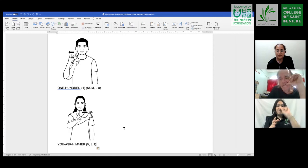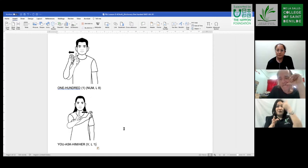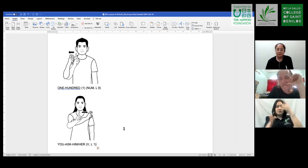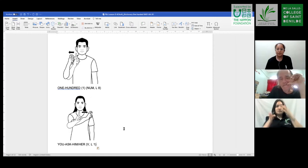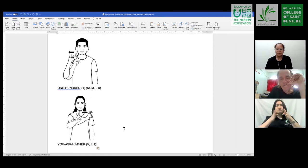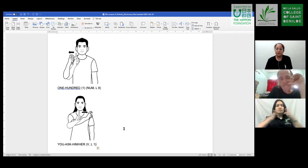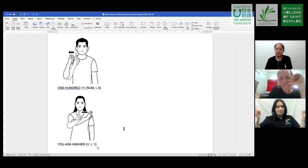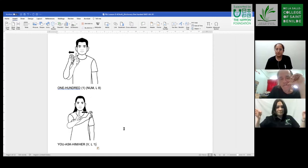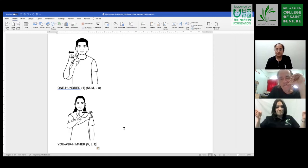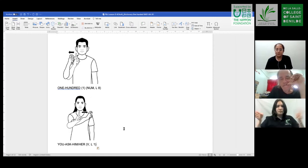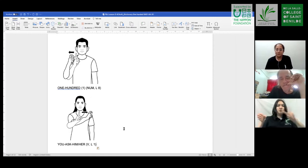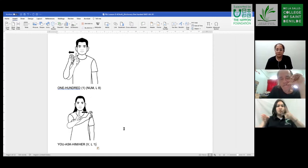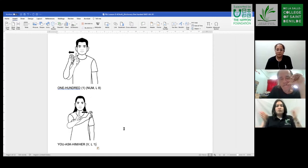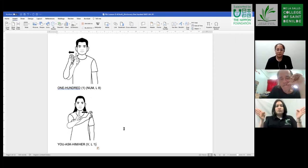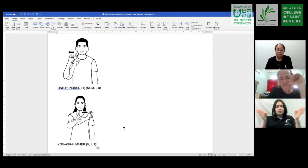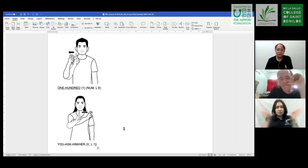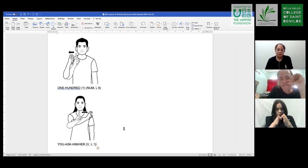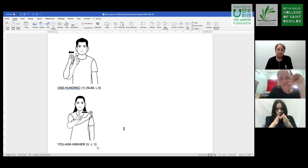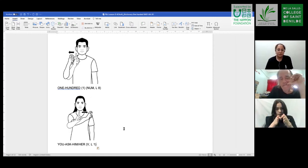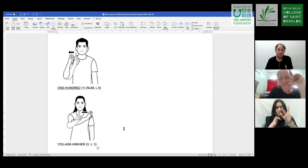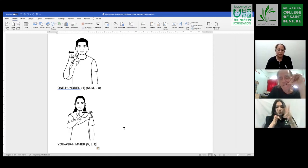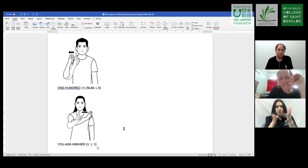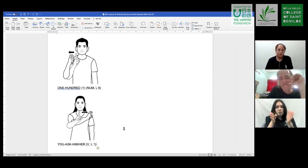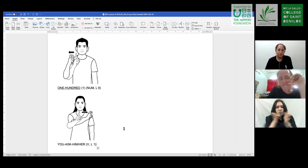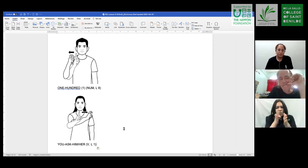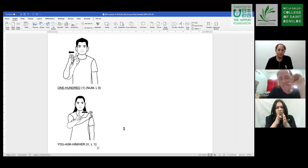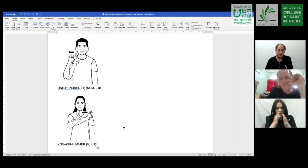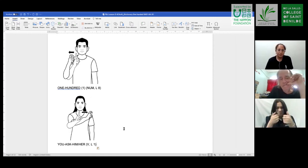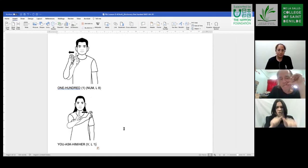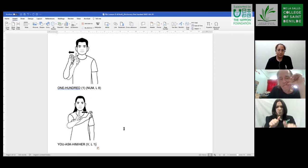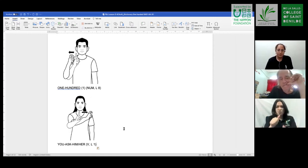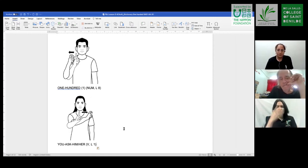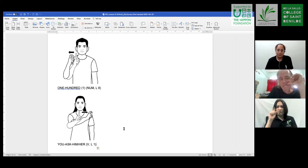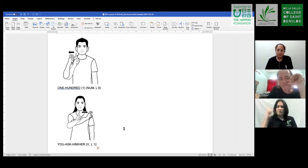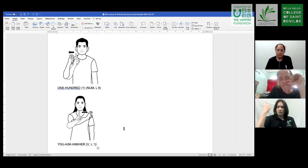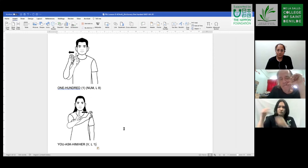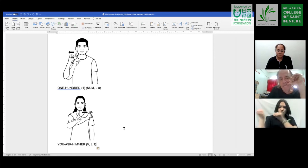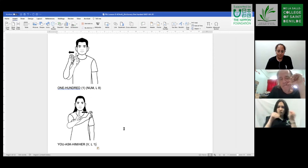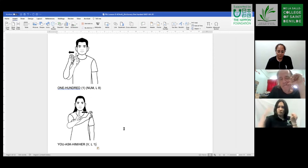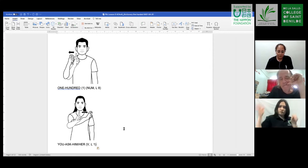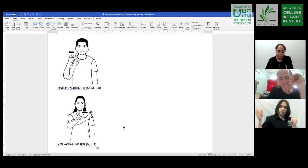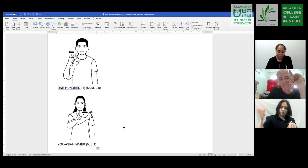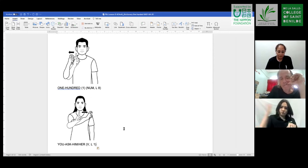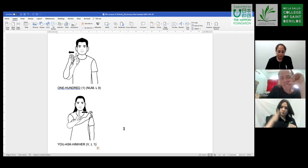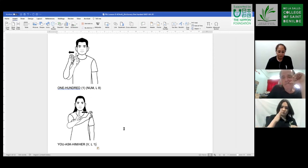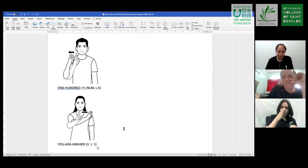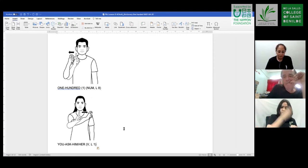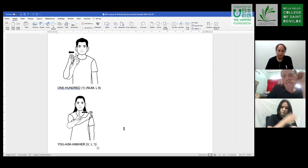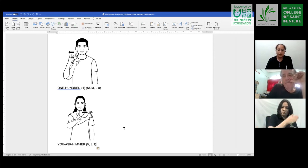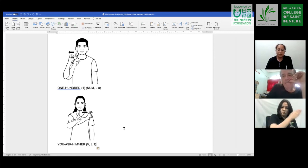And I also wanted to mention like the space from big, because like big